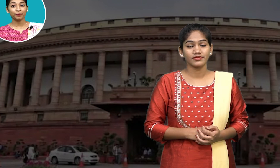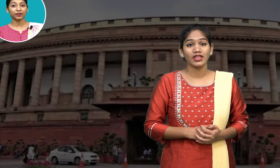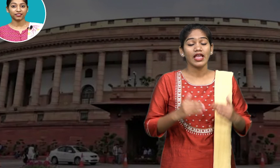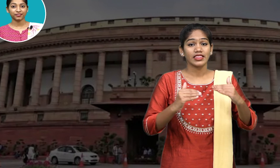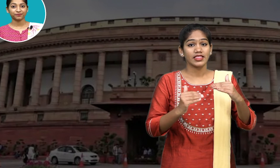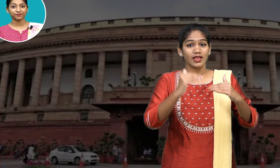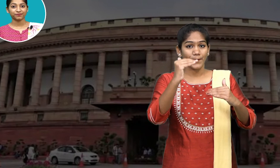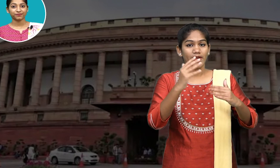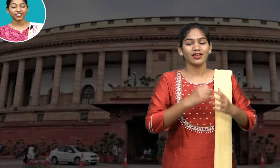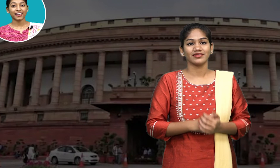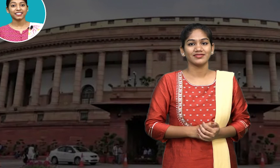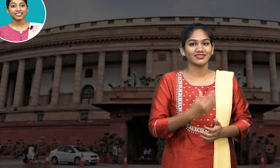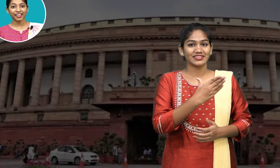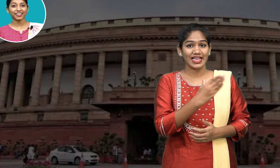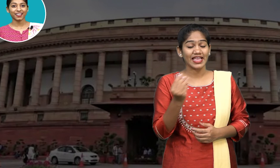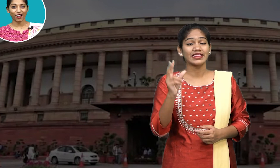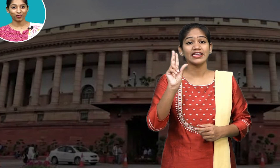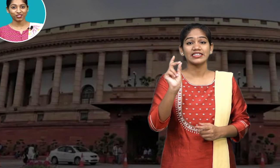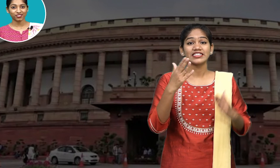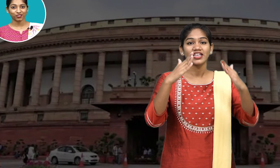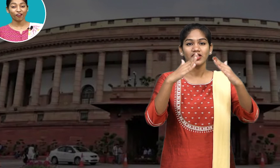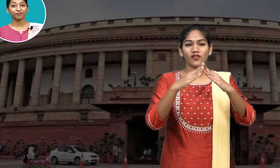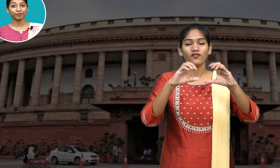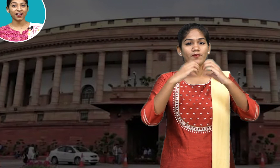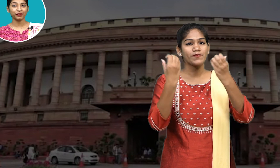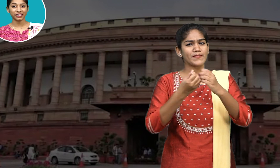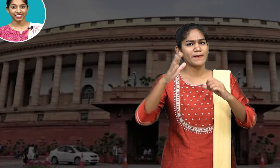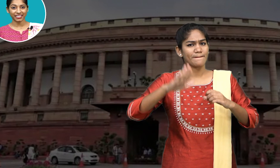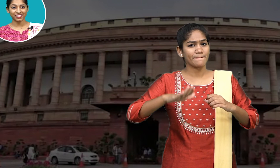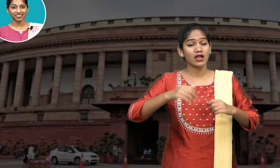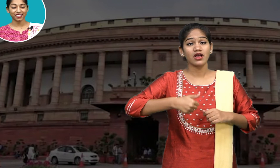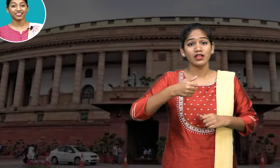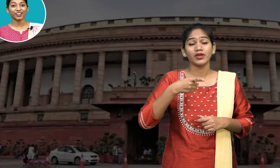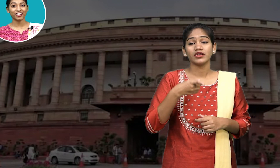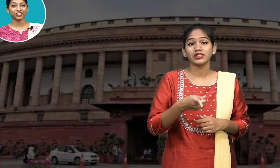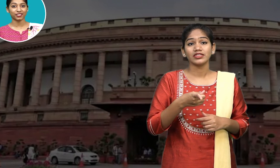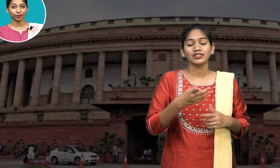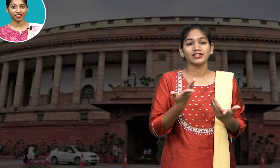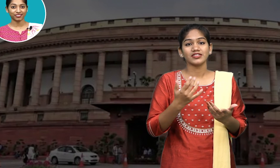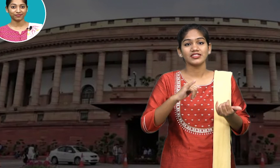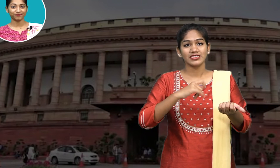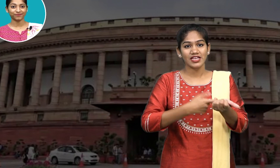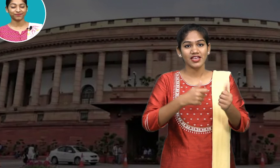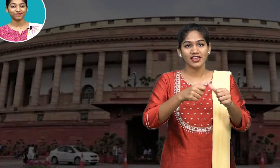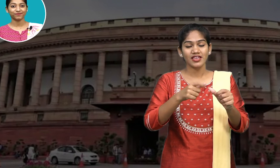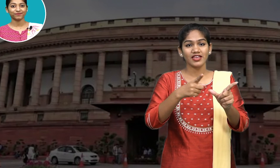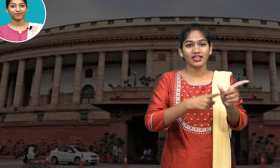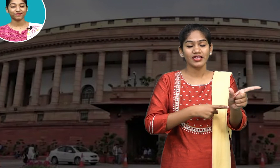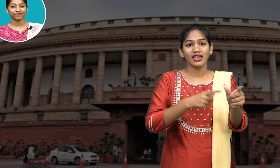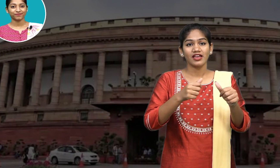The upper and the second house of Parliament is the Rajya Sabha.